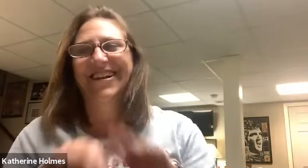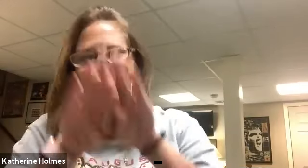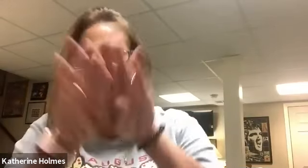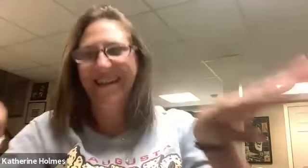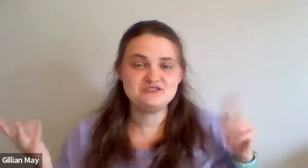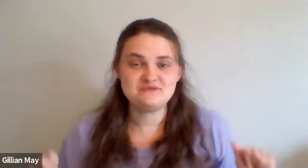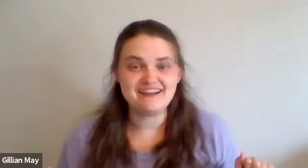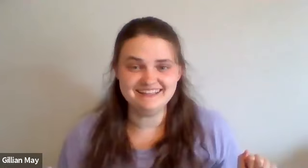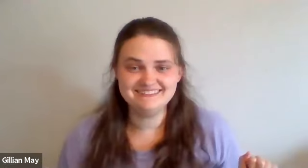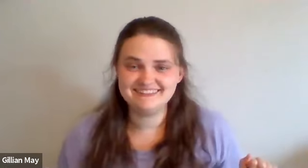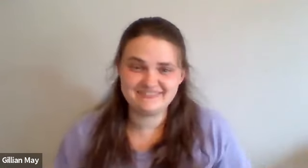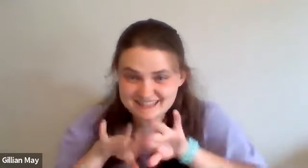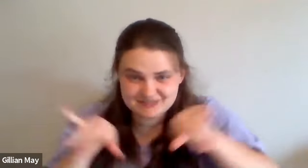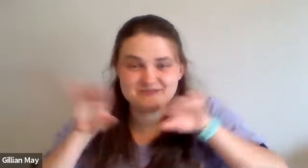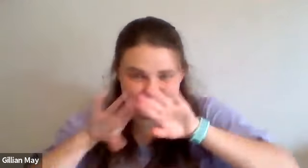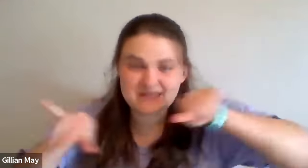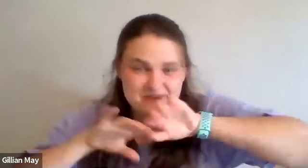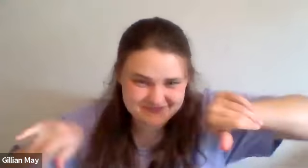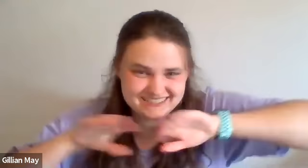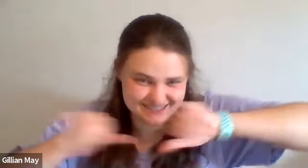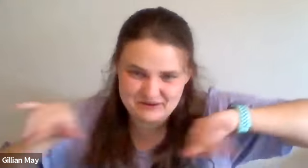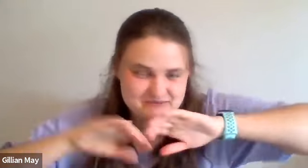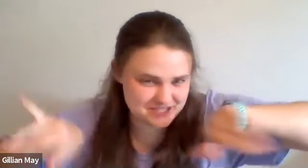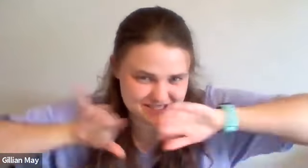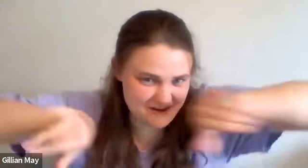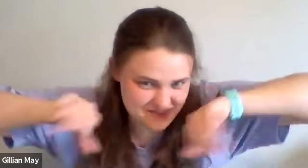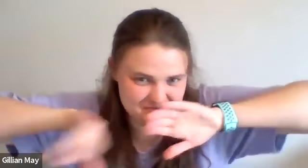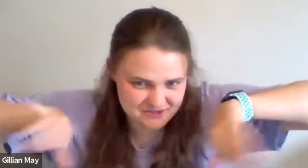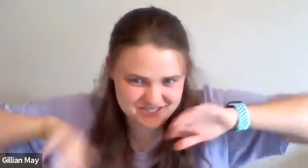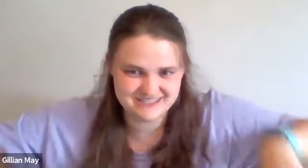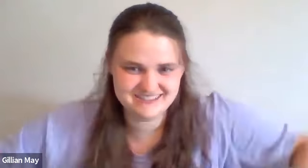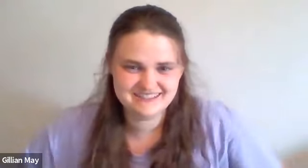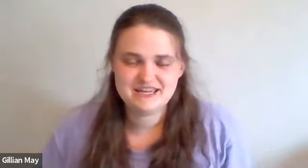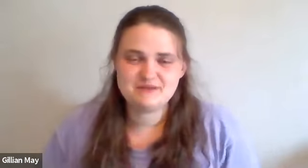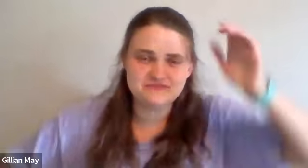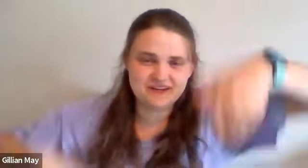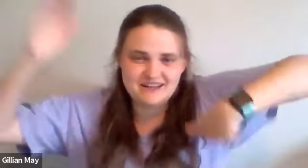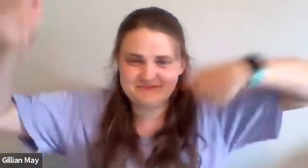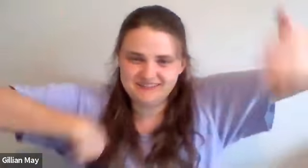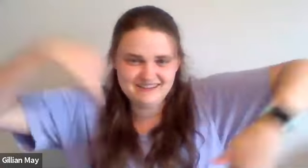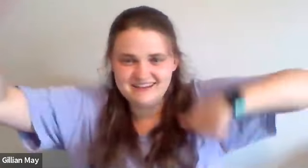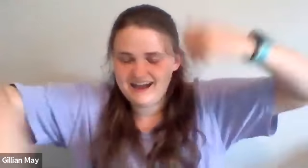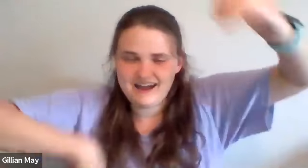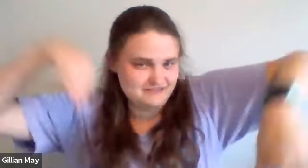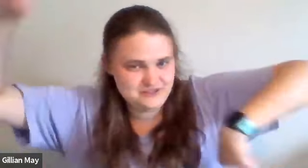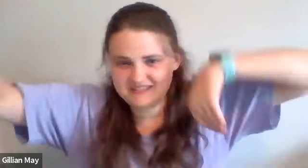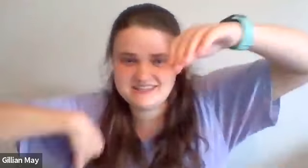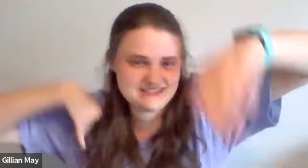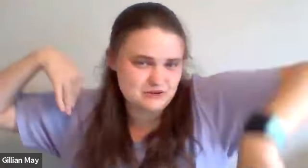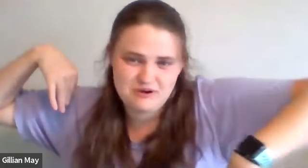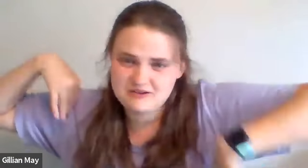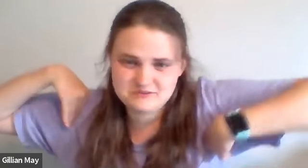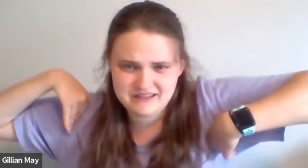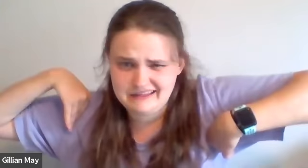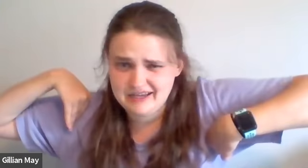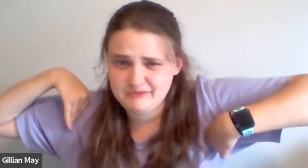I mean, those are right. Like that's swim. Swim is just having that motion. It'd be funny. I mean, if you did this, they'll probably be like, I mean,